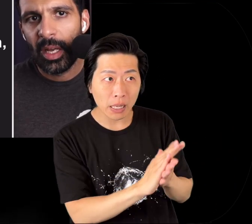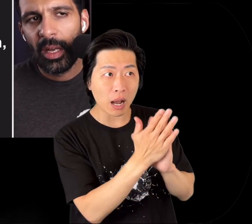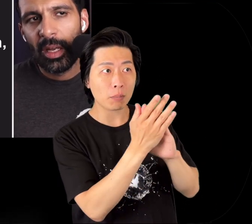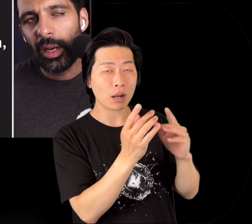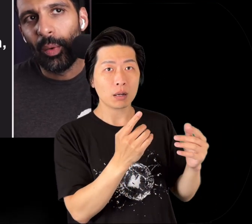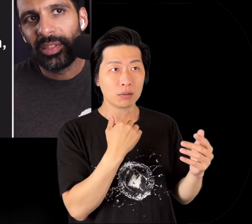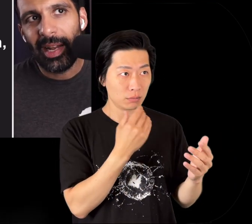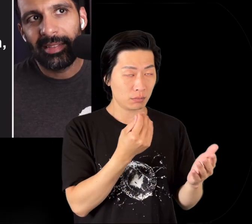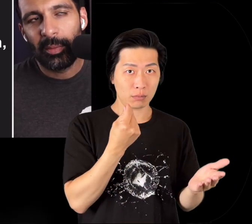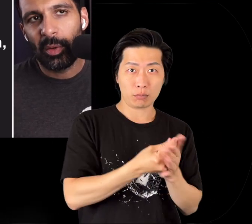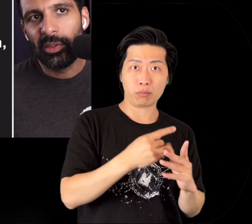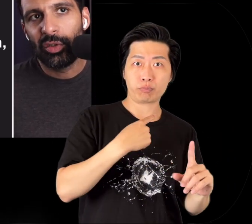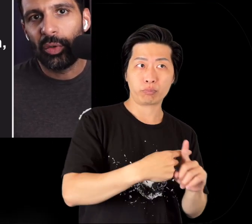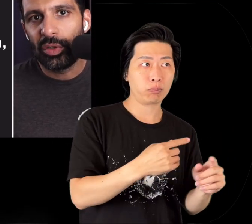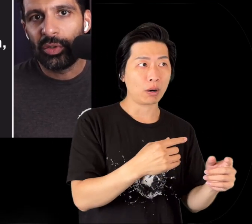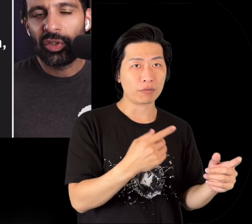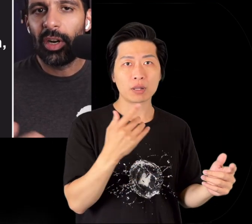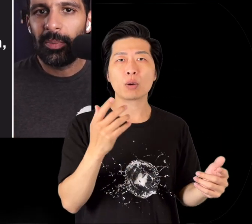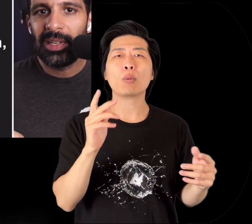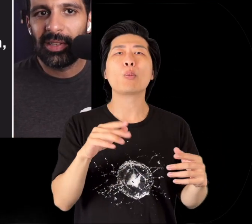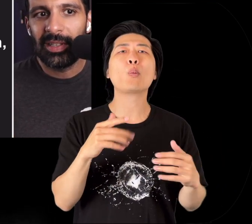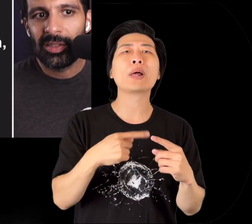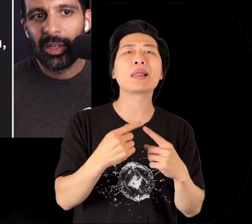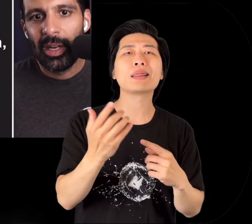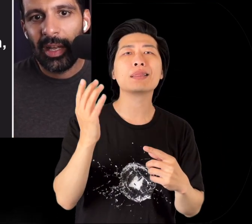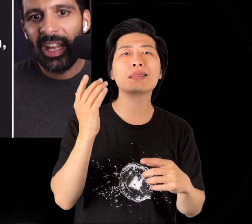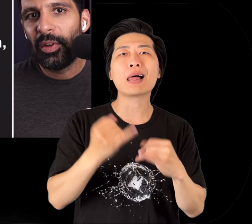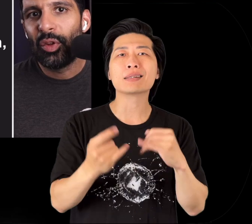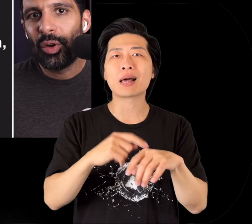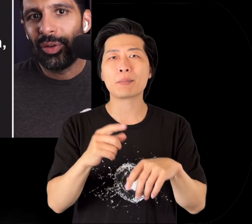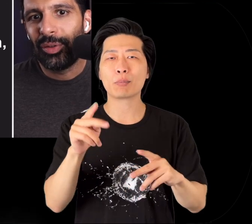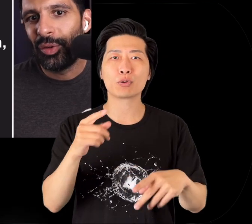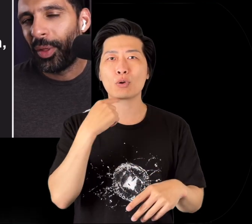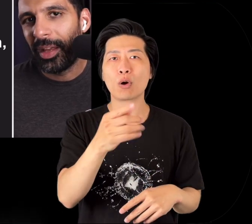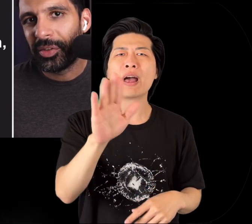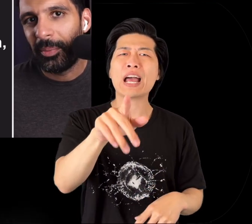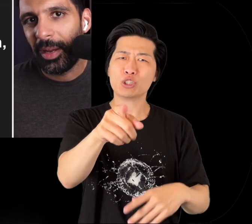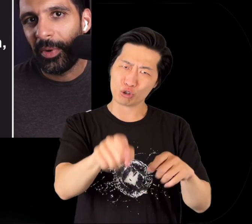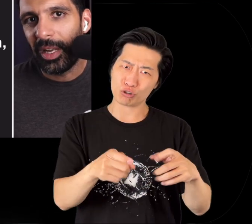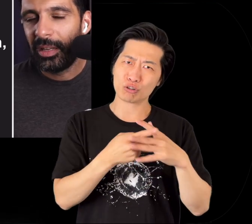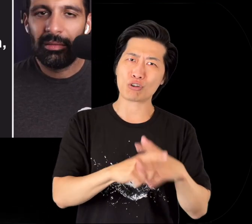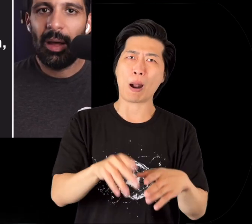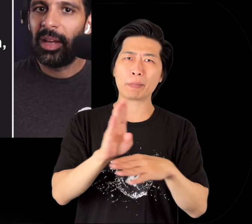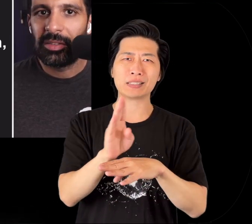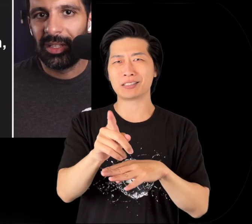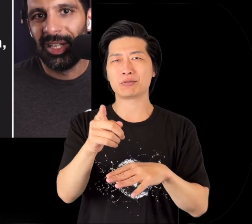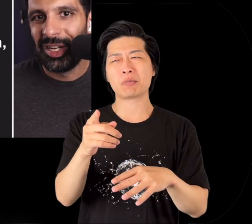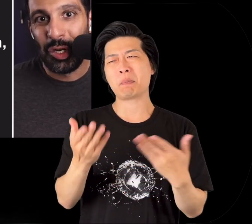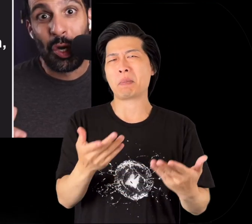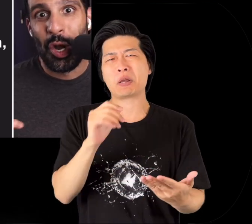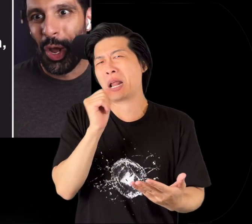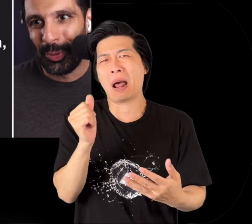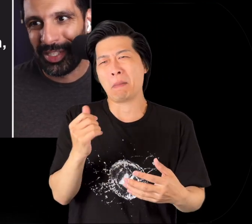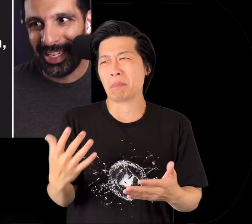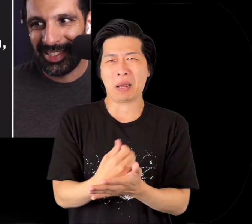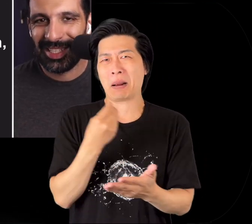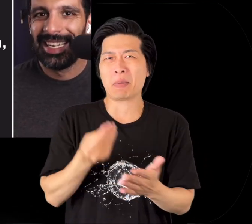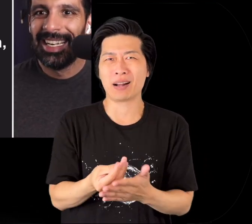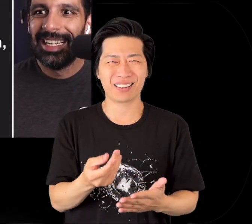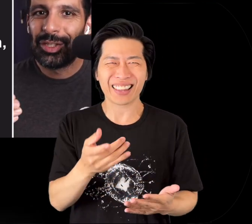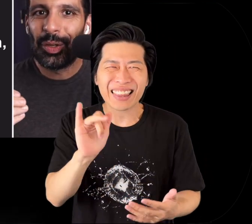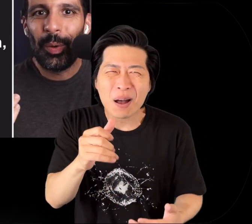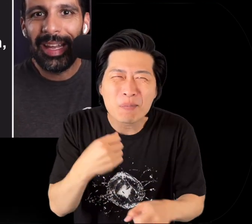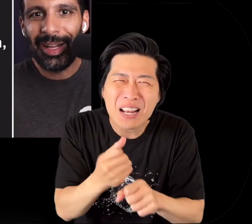perspective? When's the last time someone's told you, start a business even though you don't think it's going to make money? That makes no